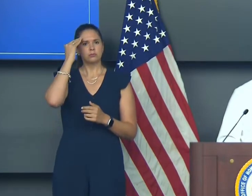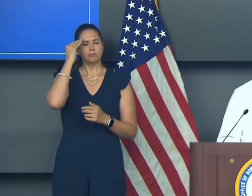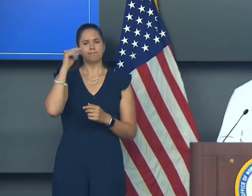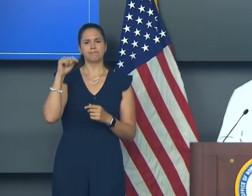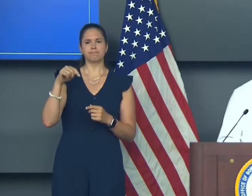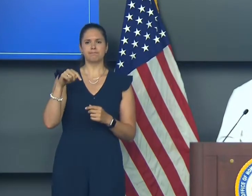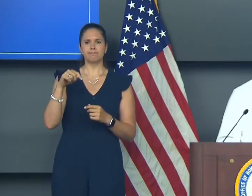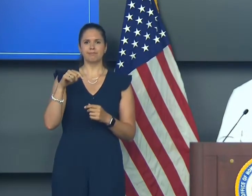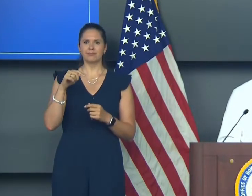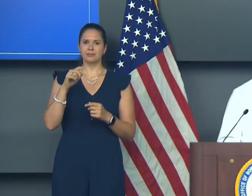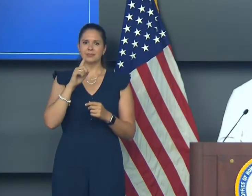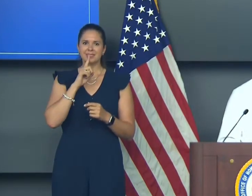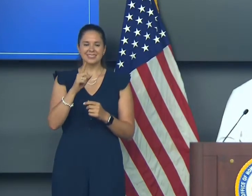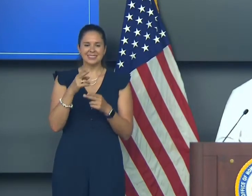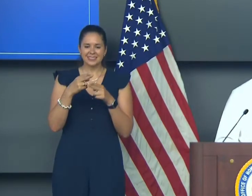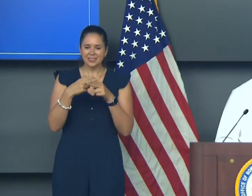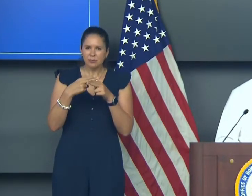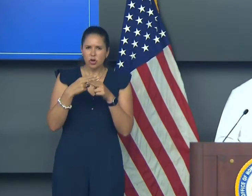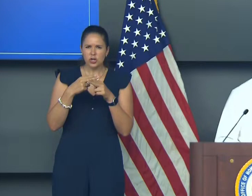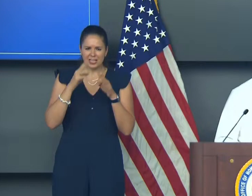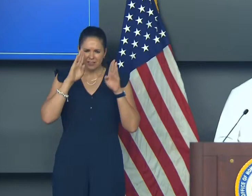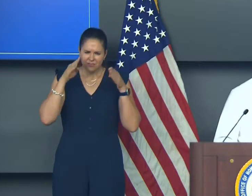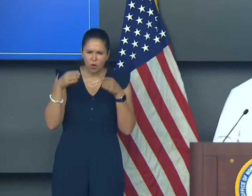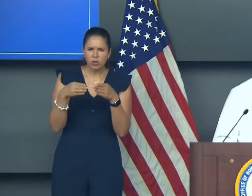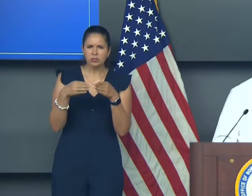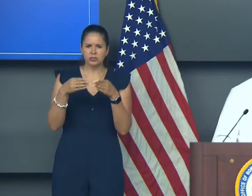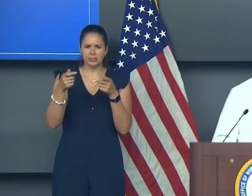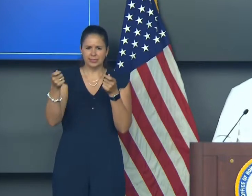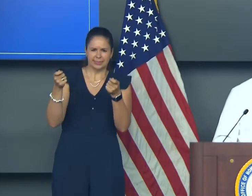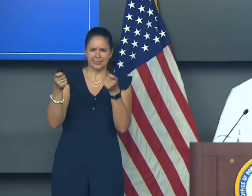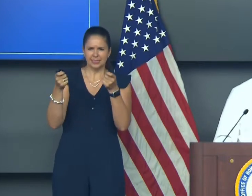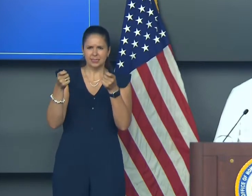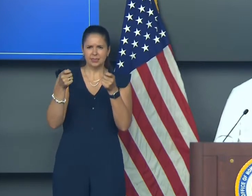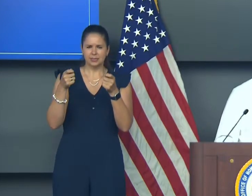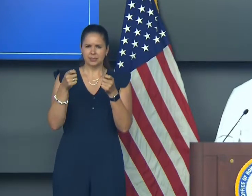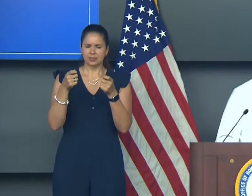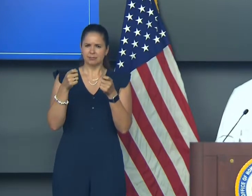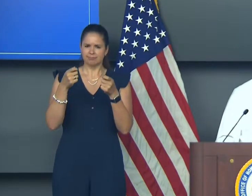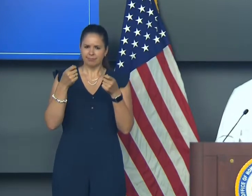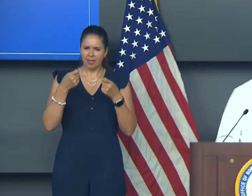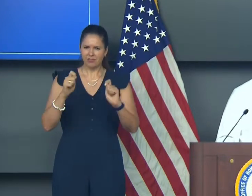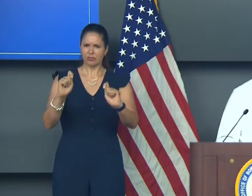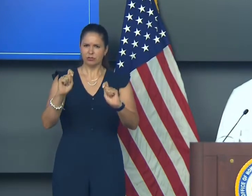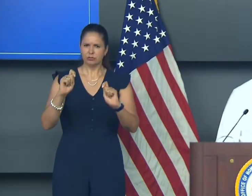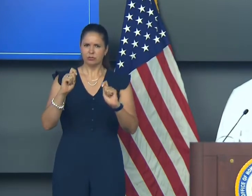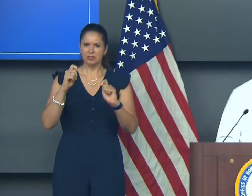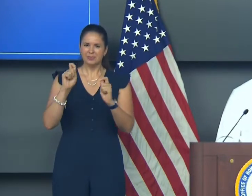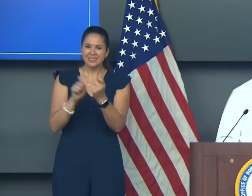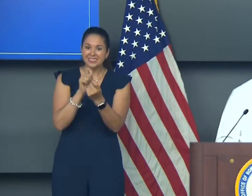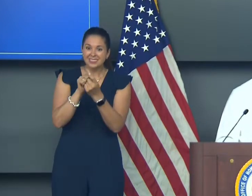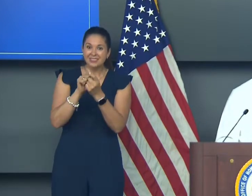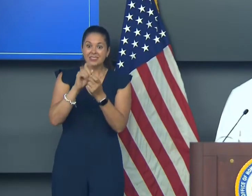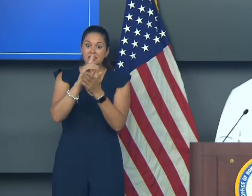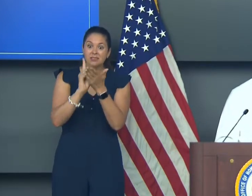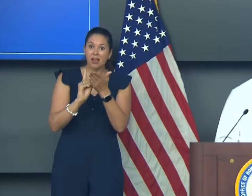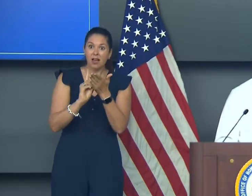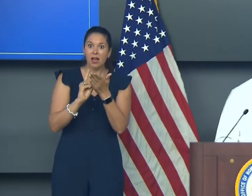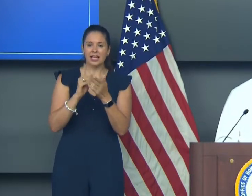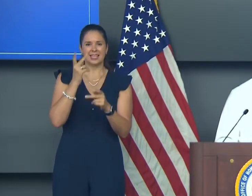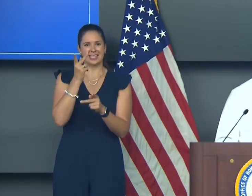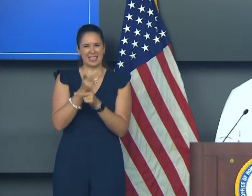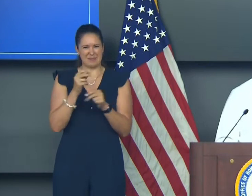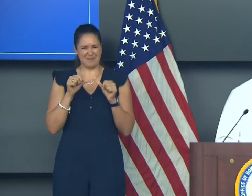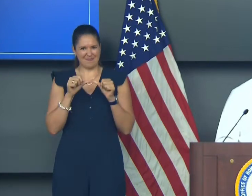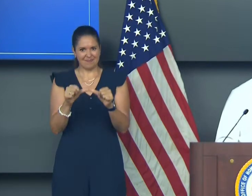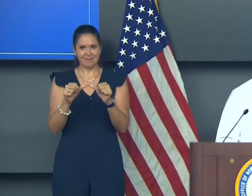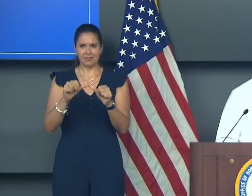this is a targeted temporary mitigation measure that is specifically designed to keep our